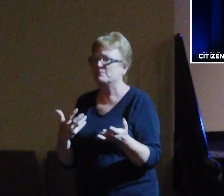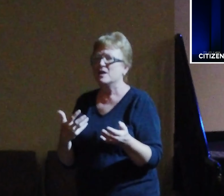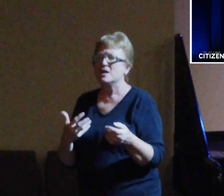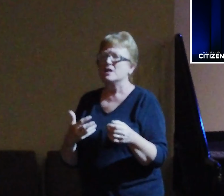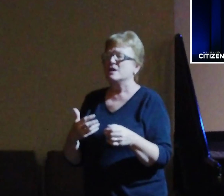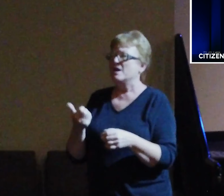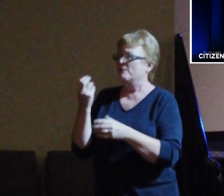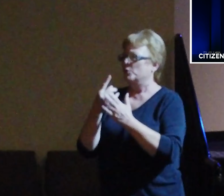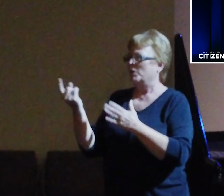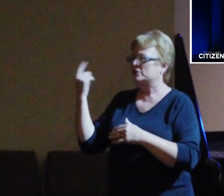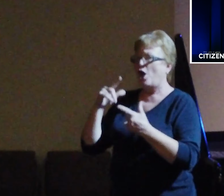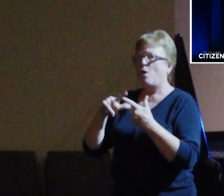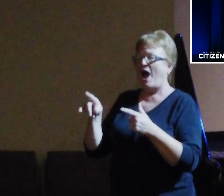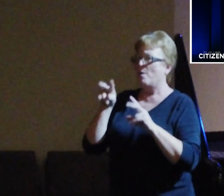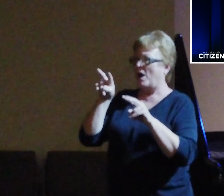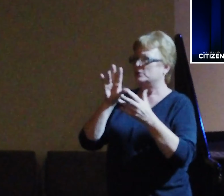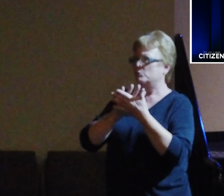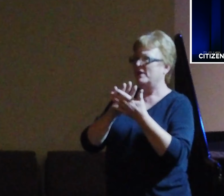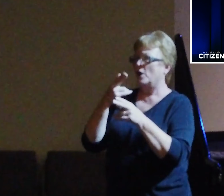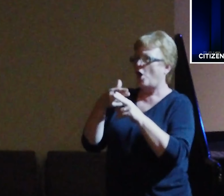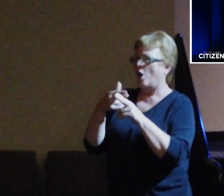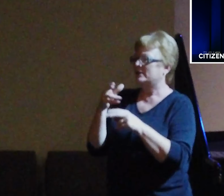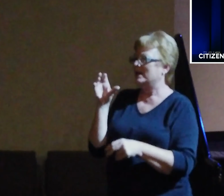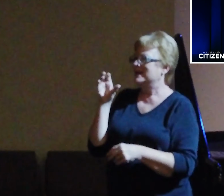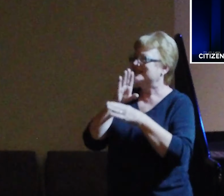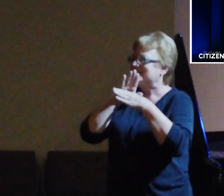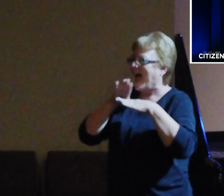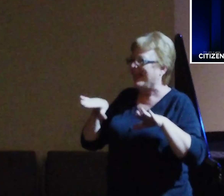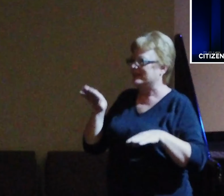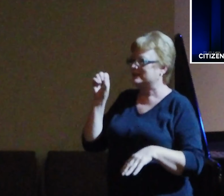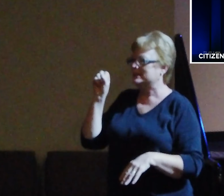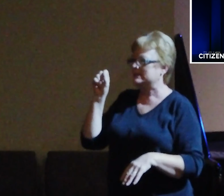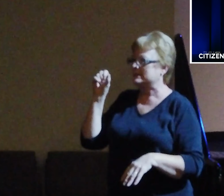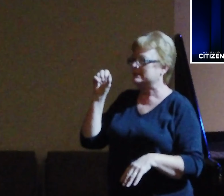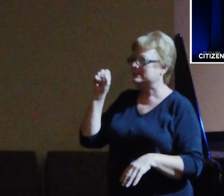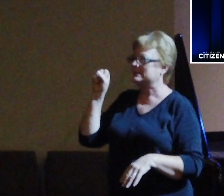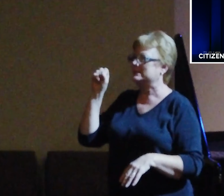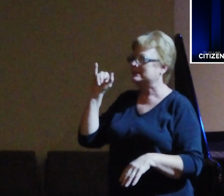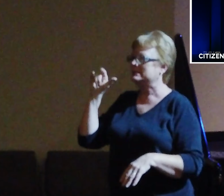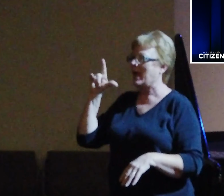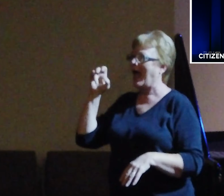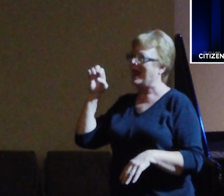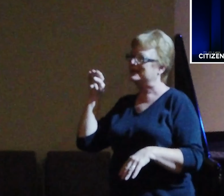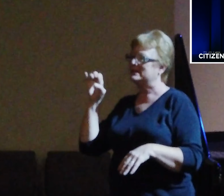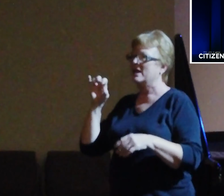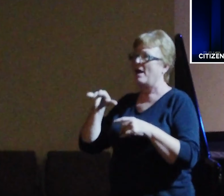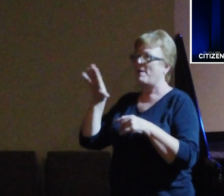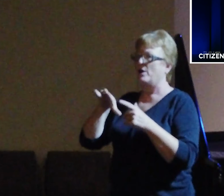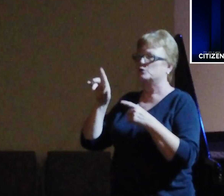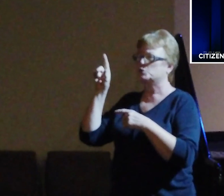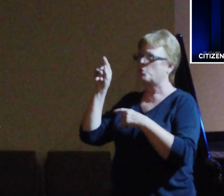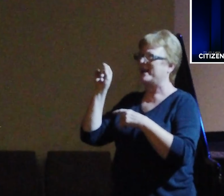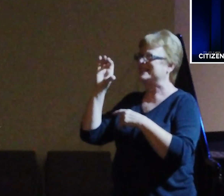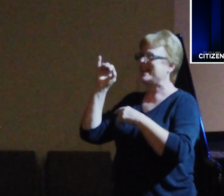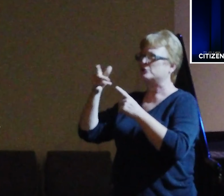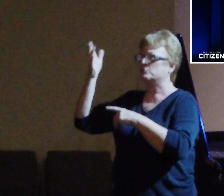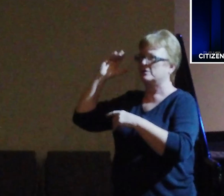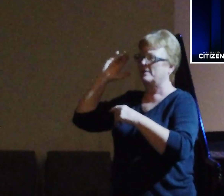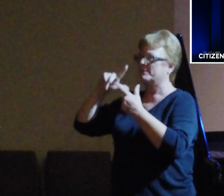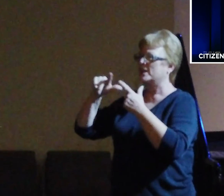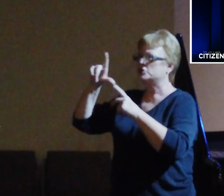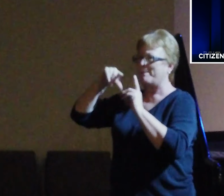Silence. I don't know if you've ever watched that. It takes place in 17th century Japan. And it follows two